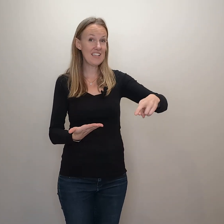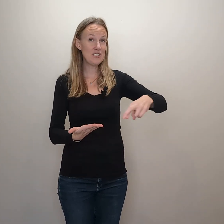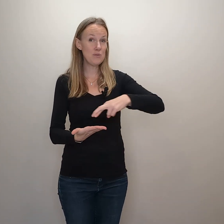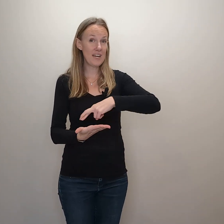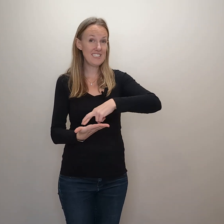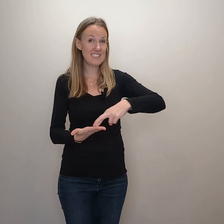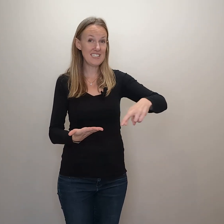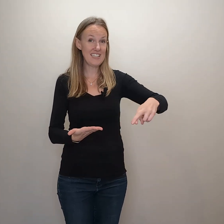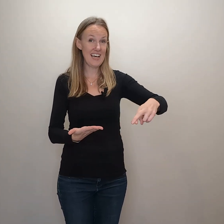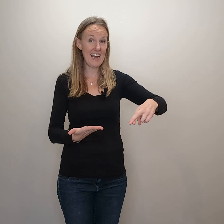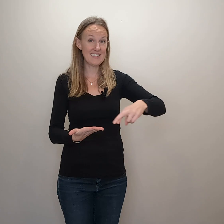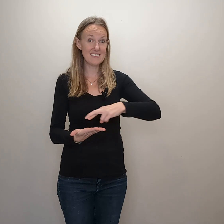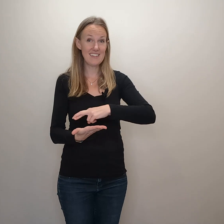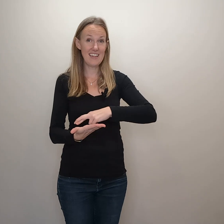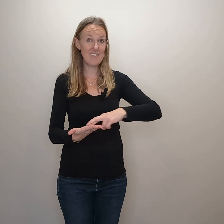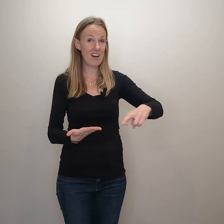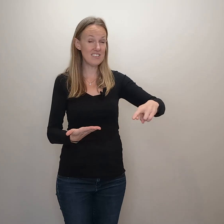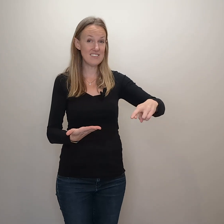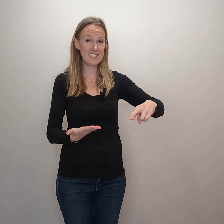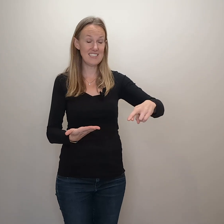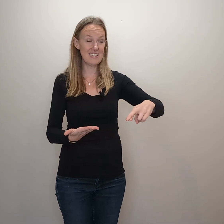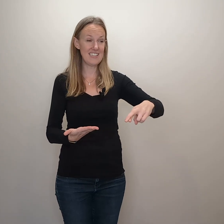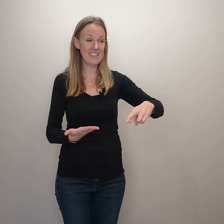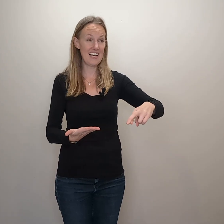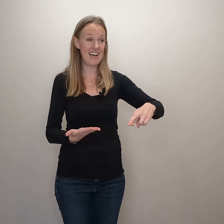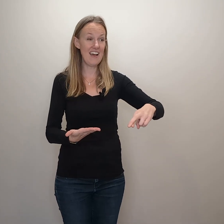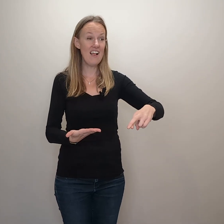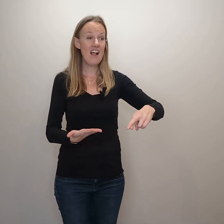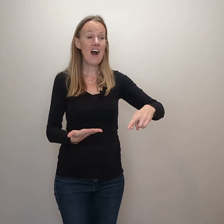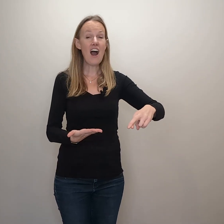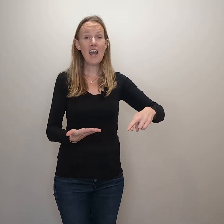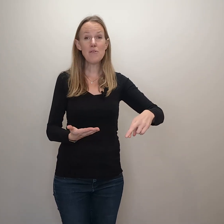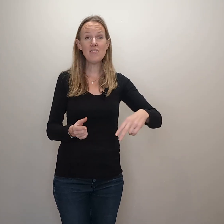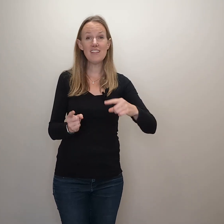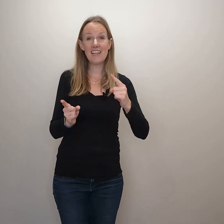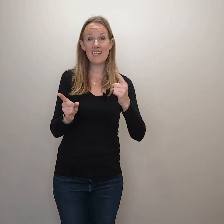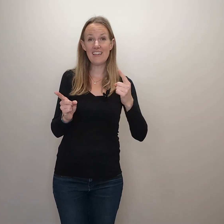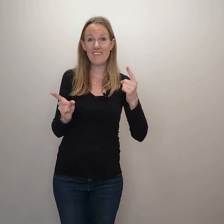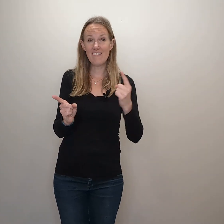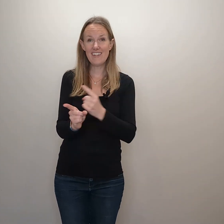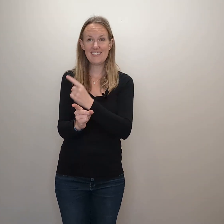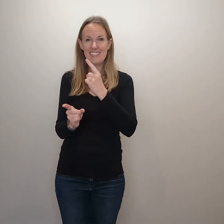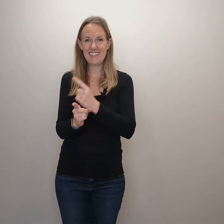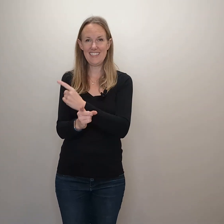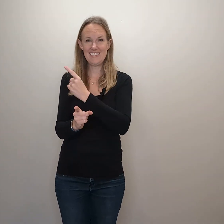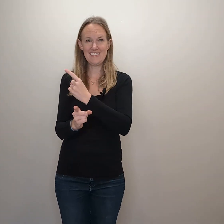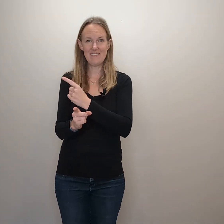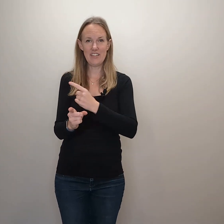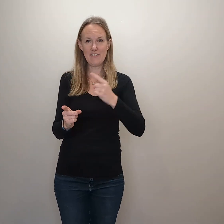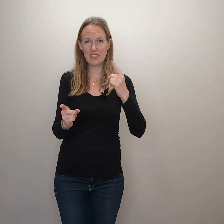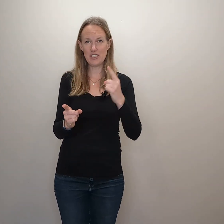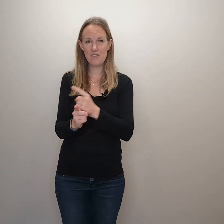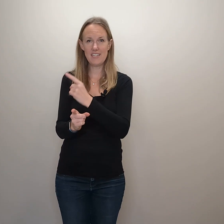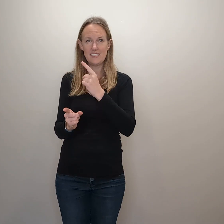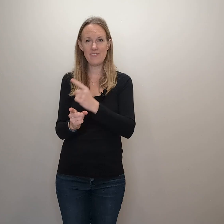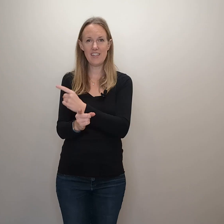do righteous like that. Okay, I've also seen it done like that. I really like it where it's like this, where you have your two index